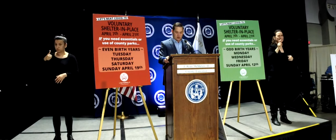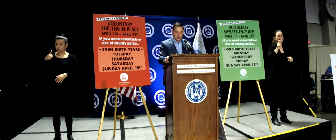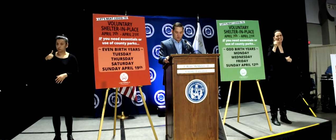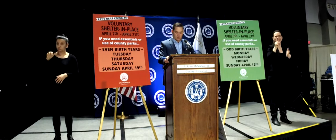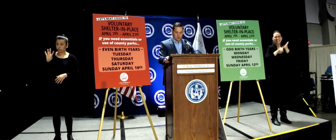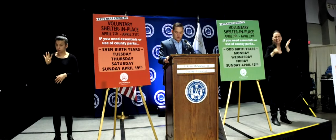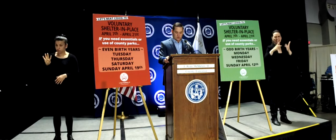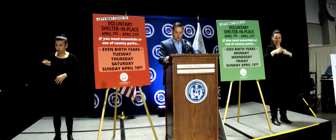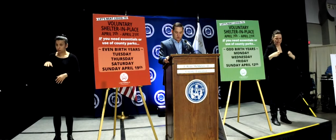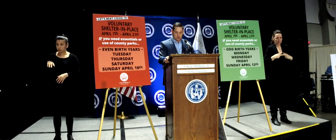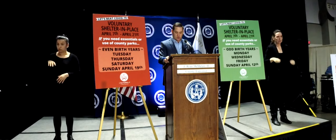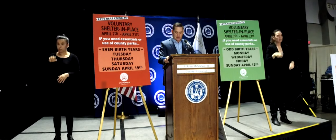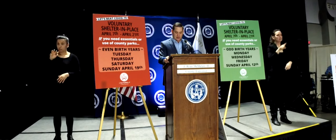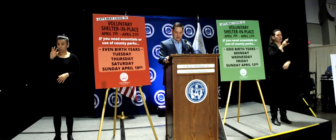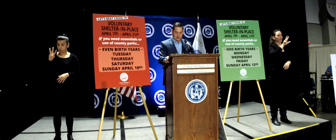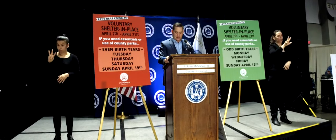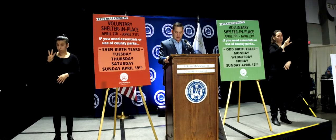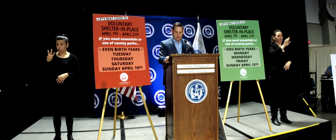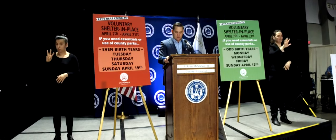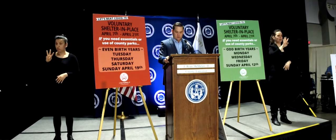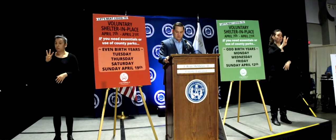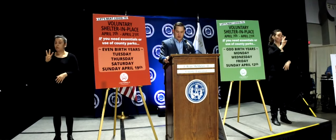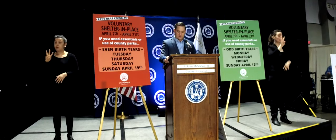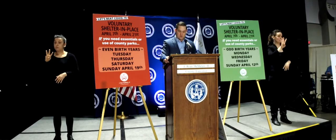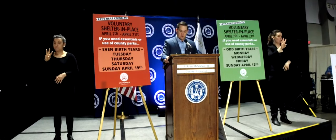seniors, our healthcare workers, and adult nutrition hotline,